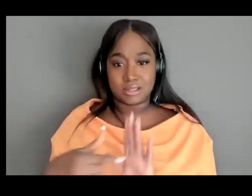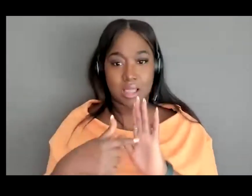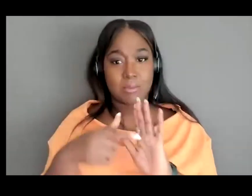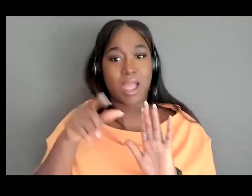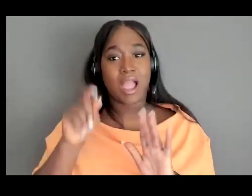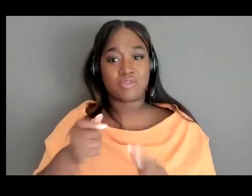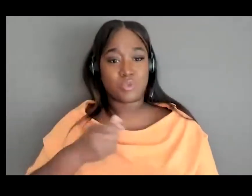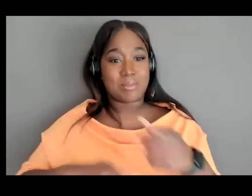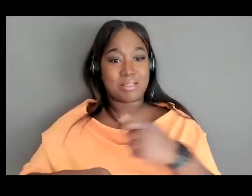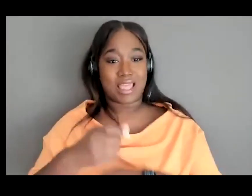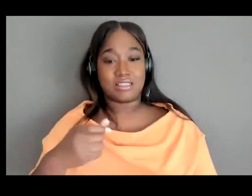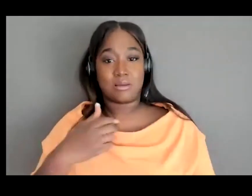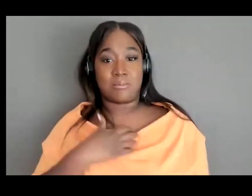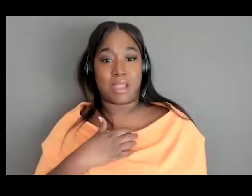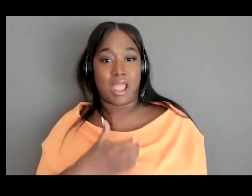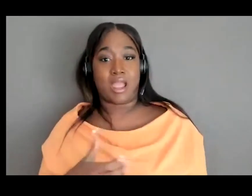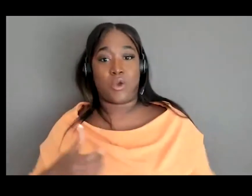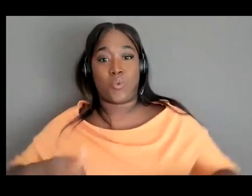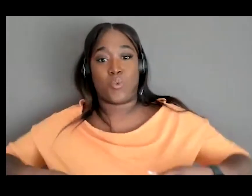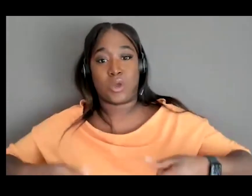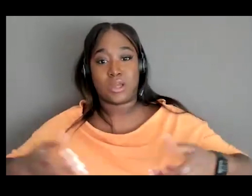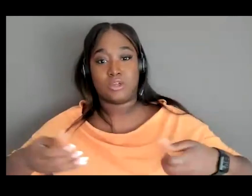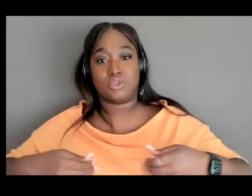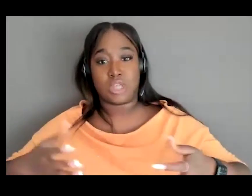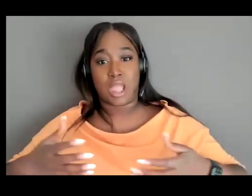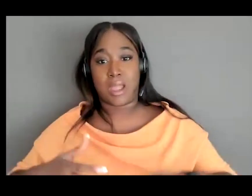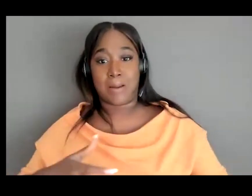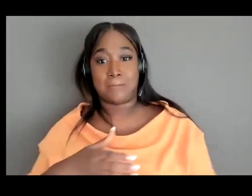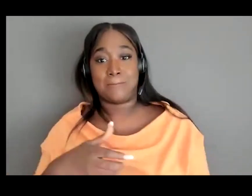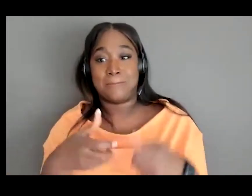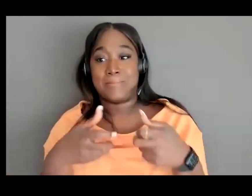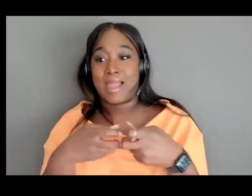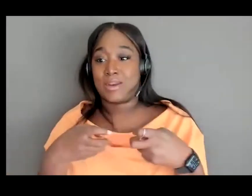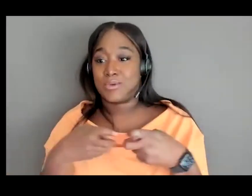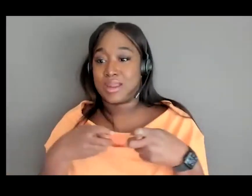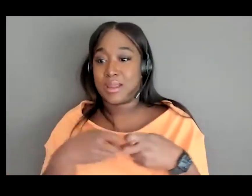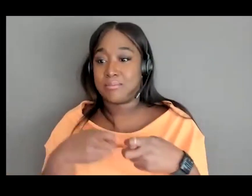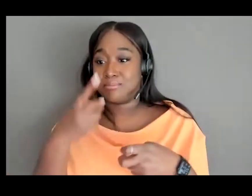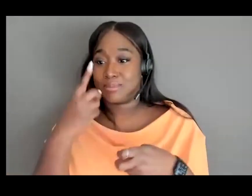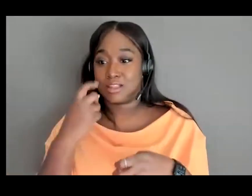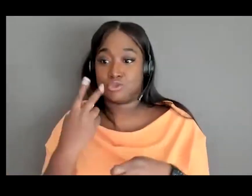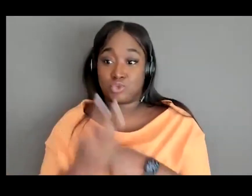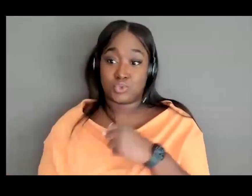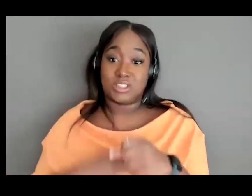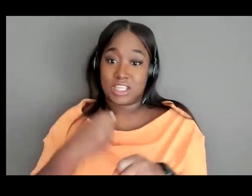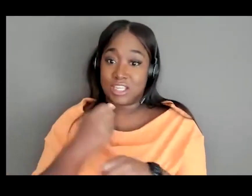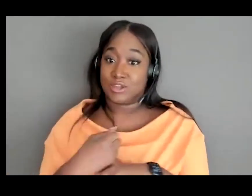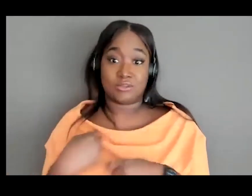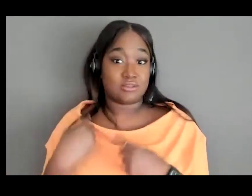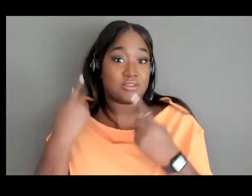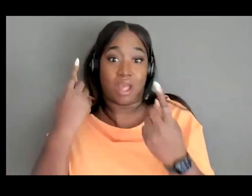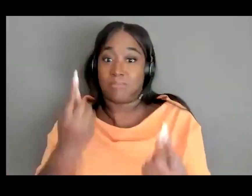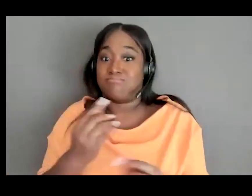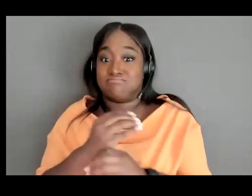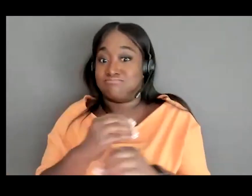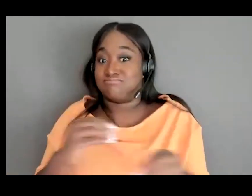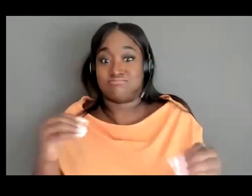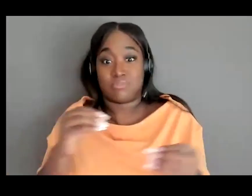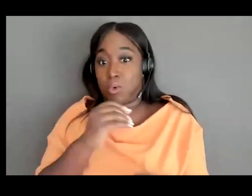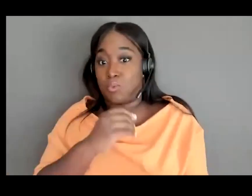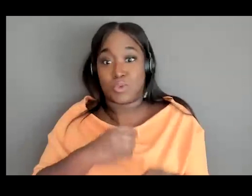replace my wheelchair batteries because it had been about 2 years since they had been replaced,